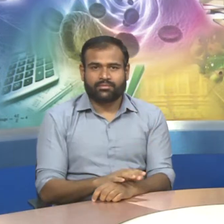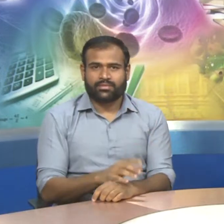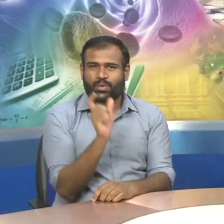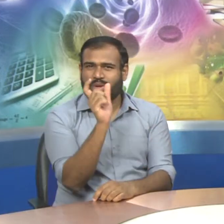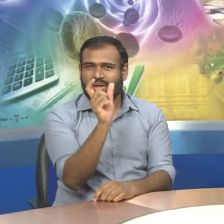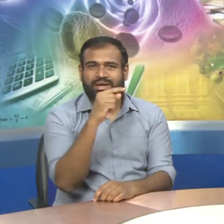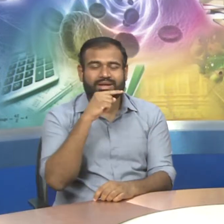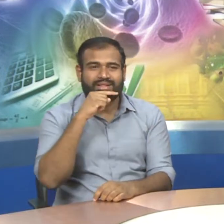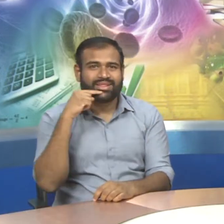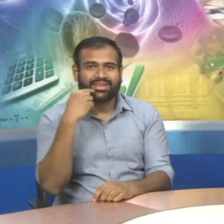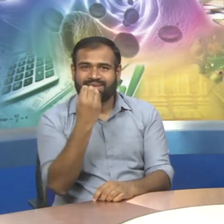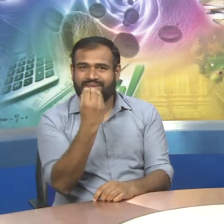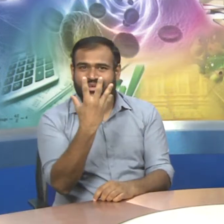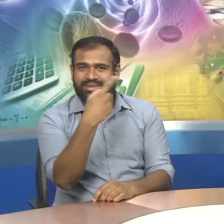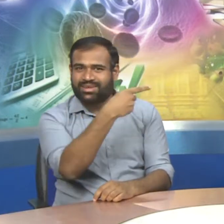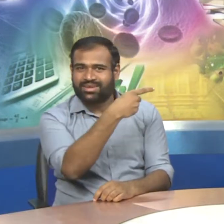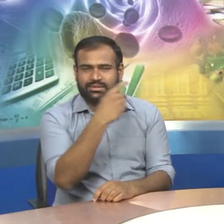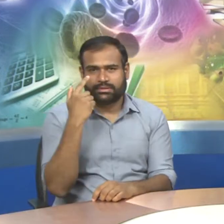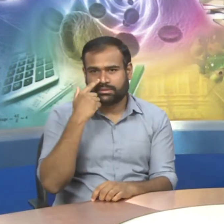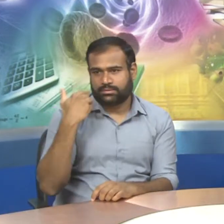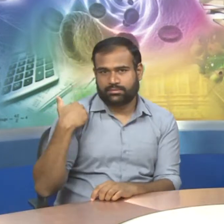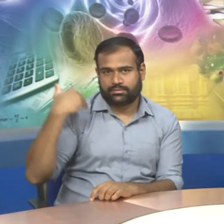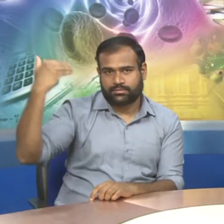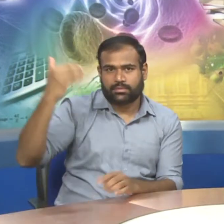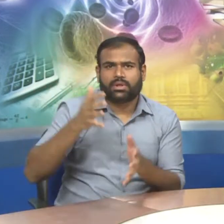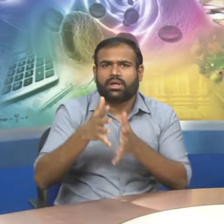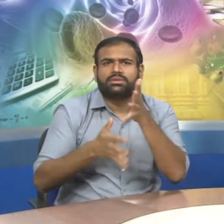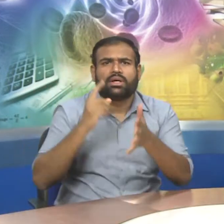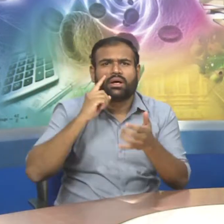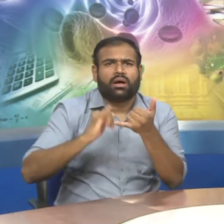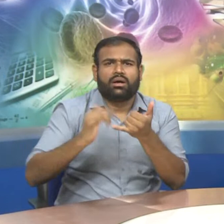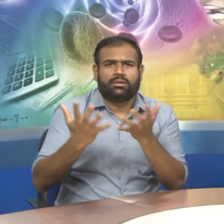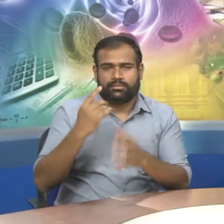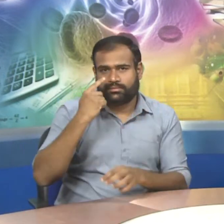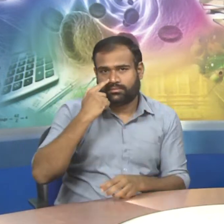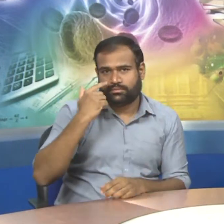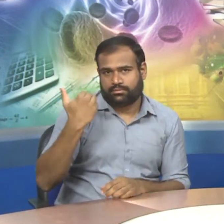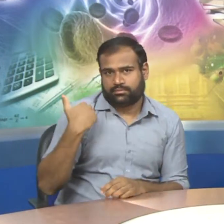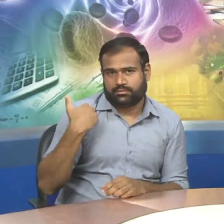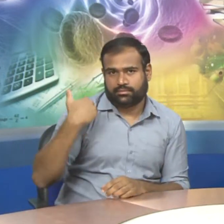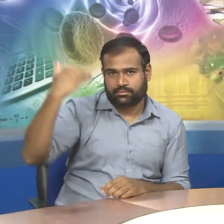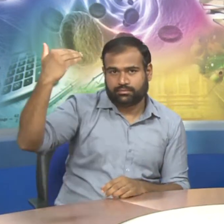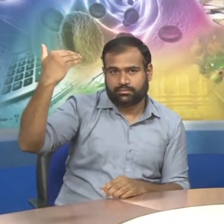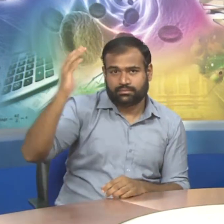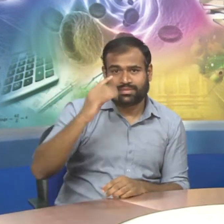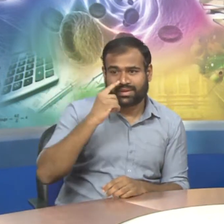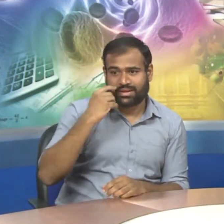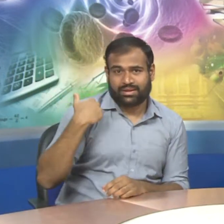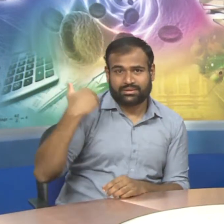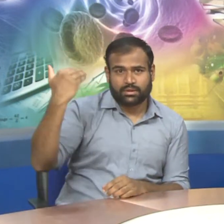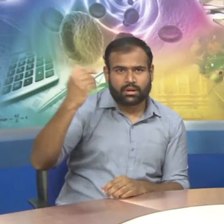These are the examples of male and female related signs. So the example is female plus sibling is